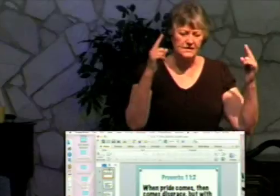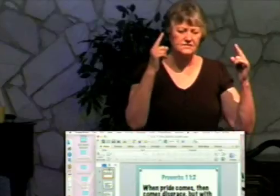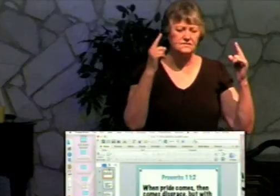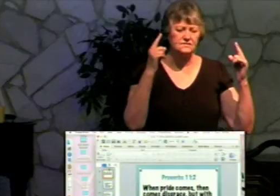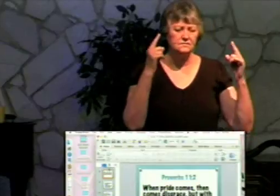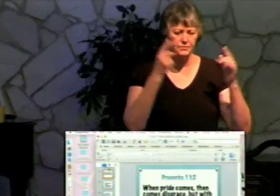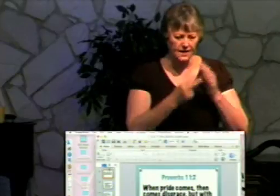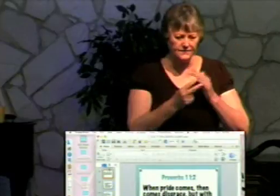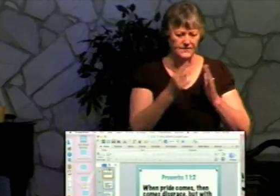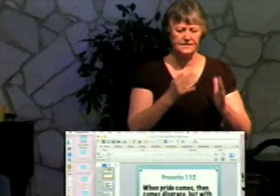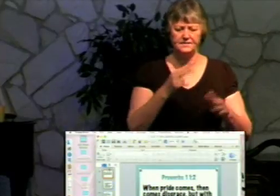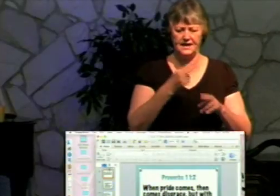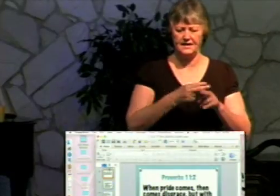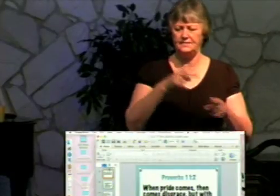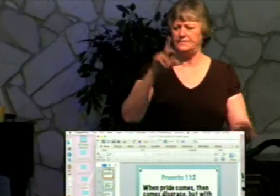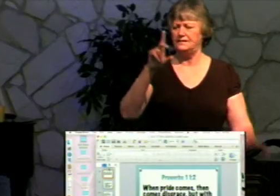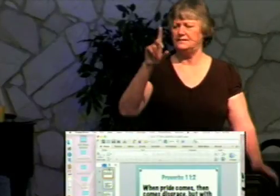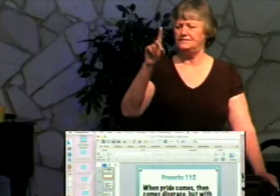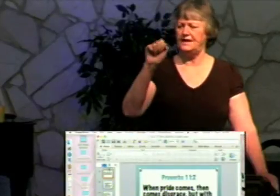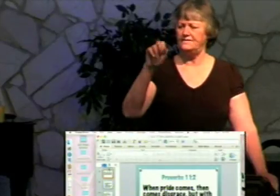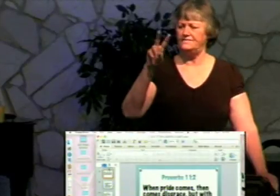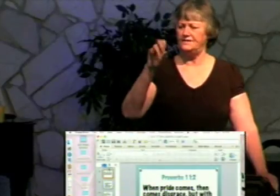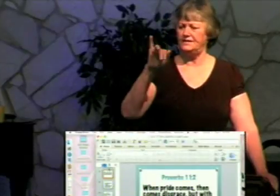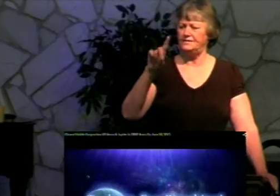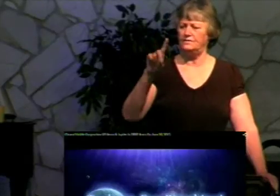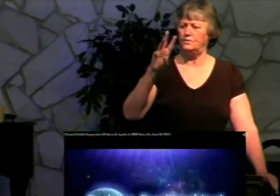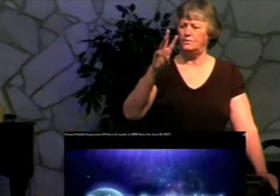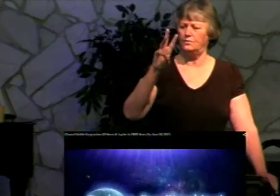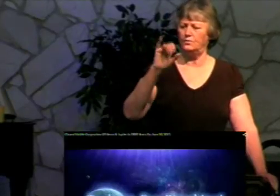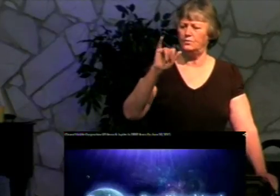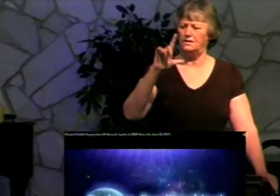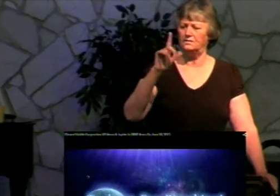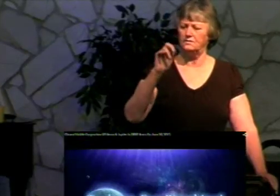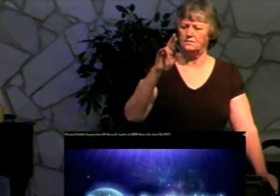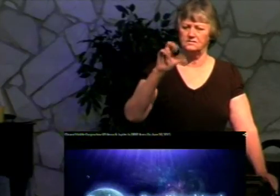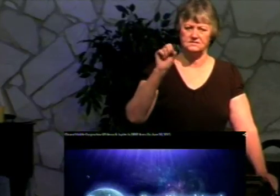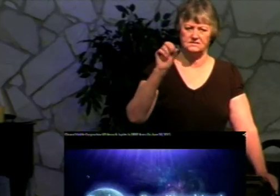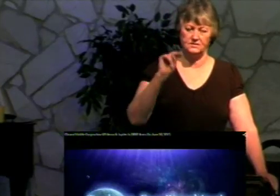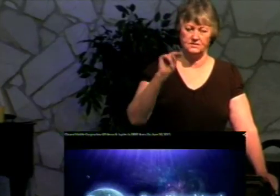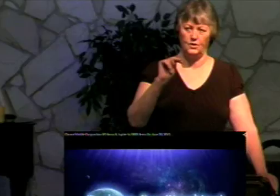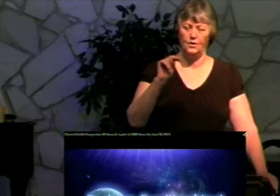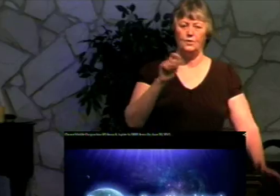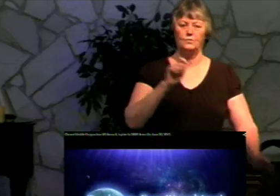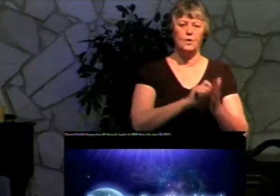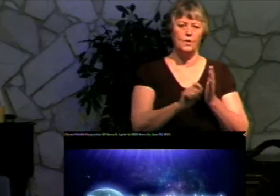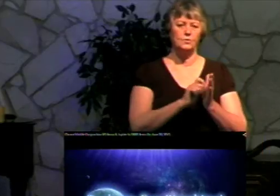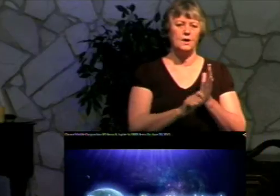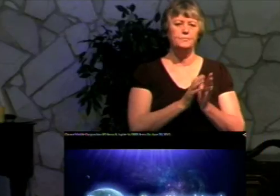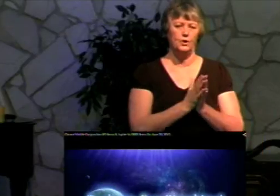famous prophet named David Wilkerson wrote a